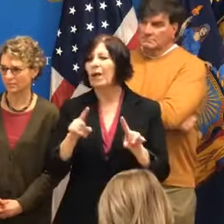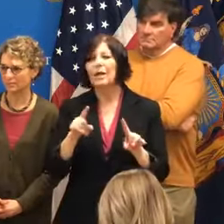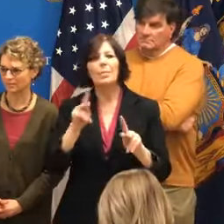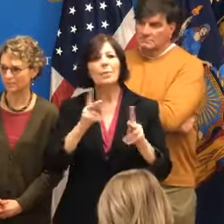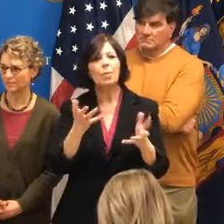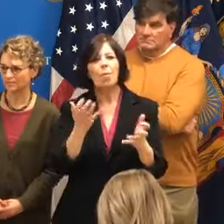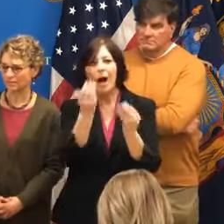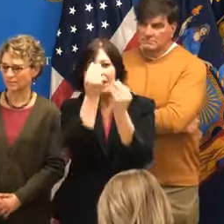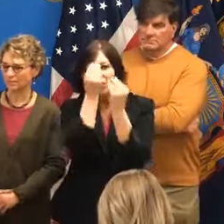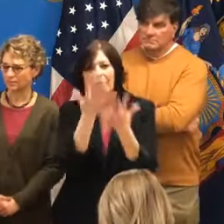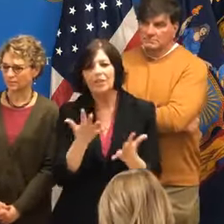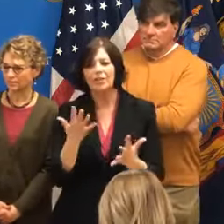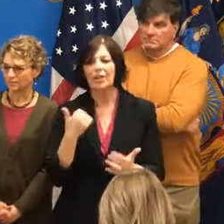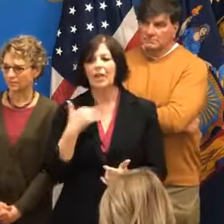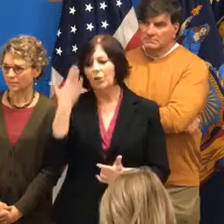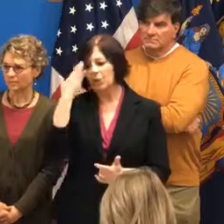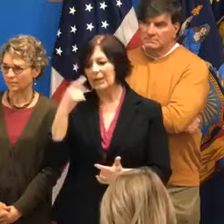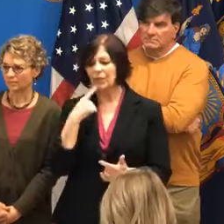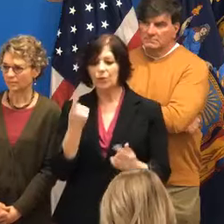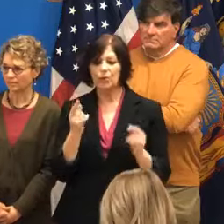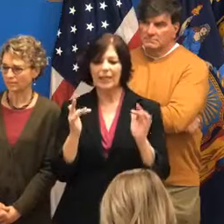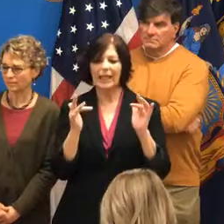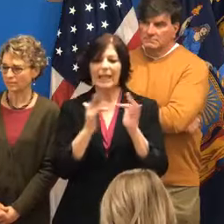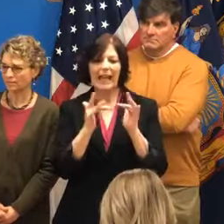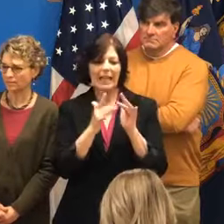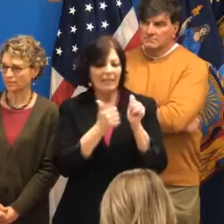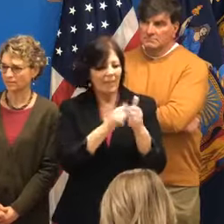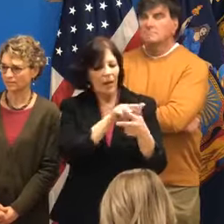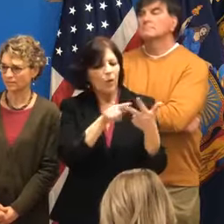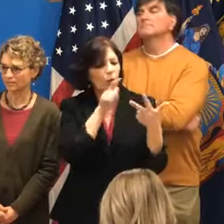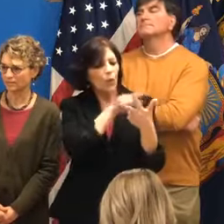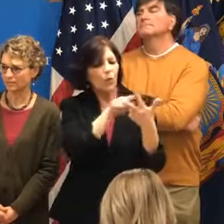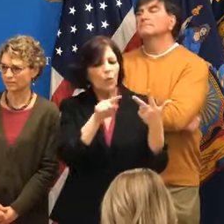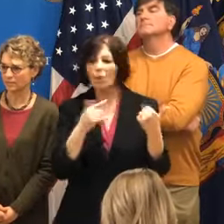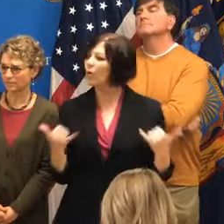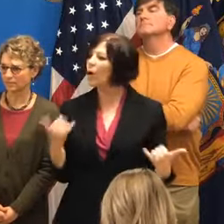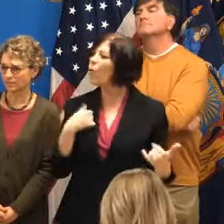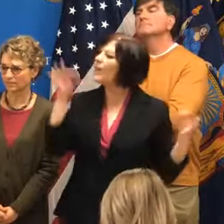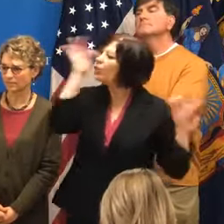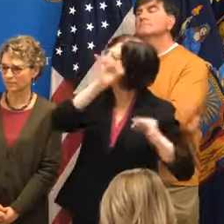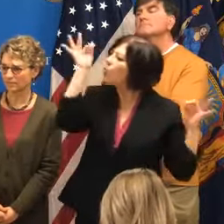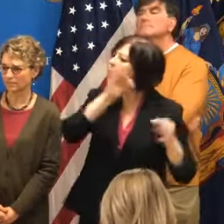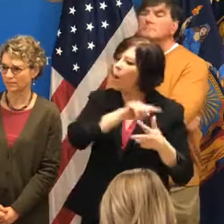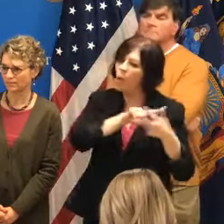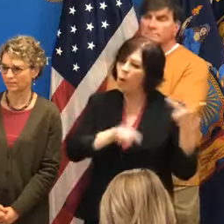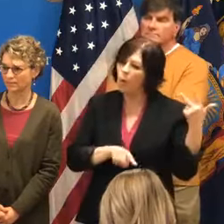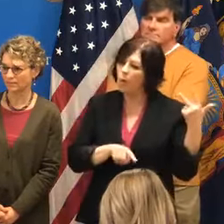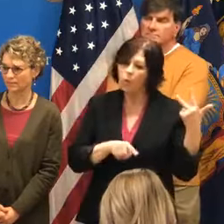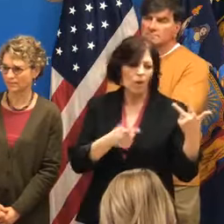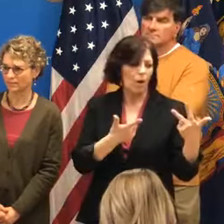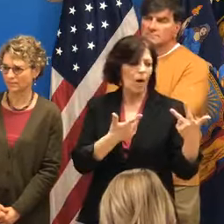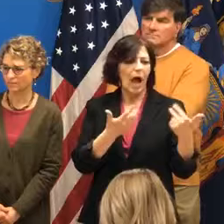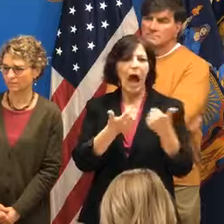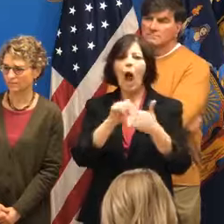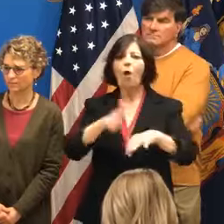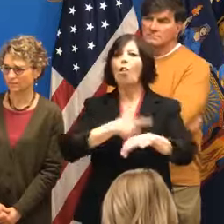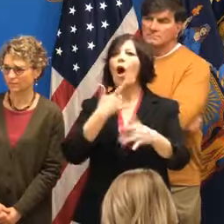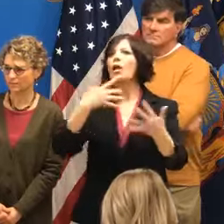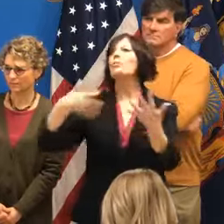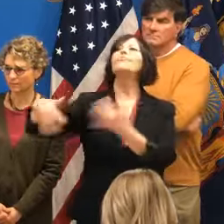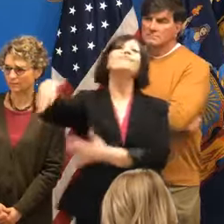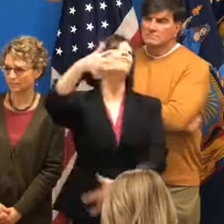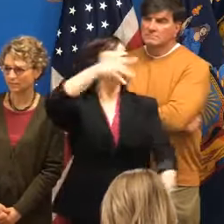I know that you said that you were doing this contact tracing, but as of right now, we don't know anything about how long any of these folks been wandering around or